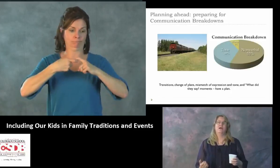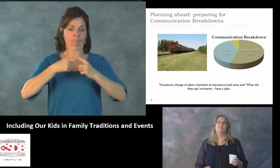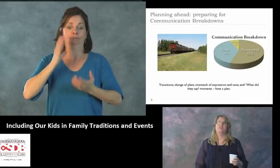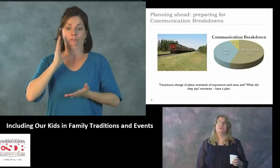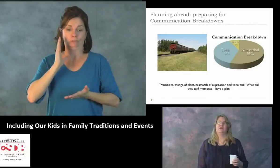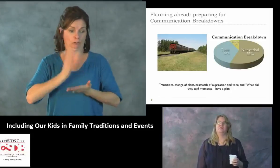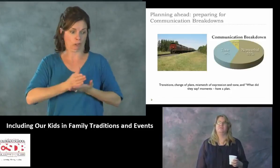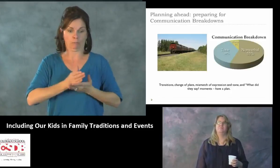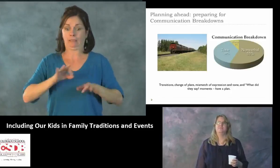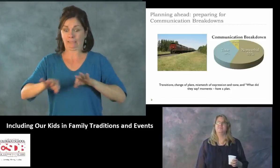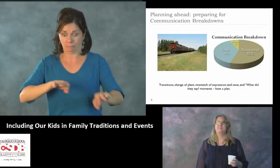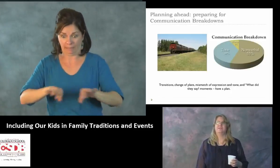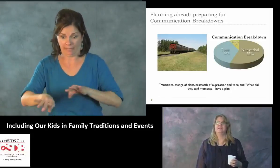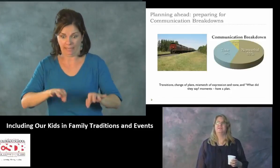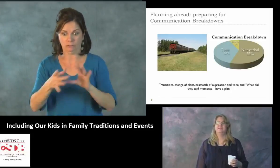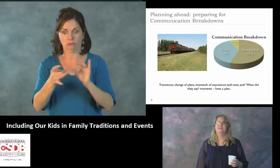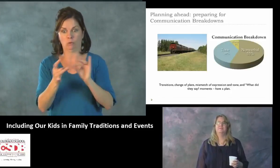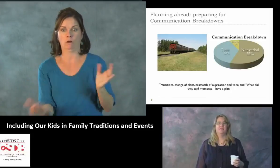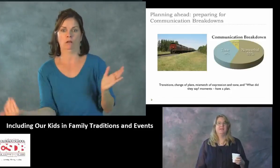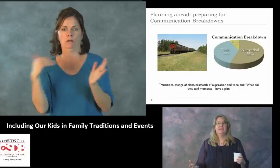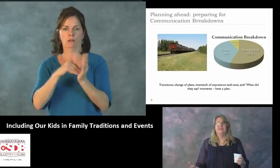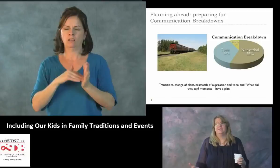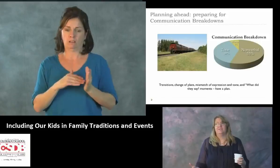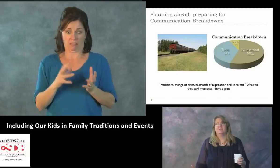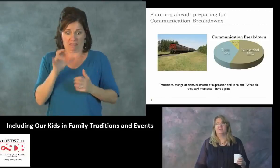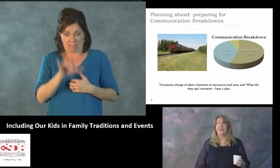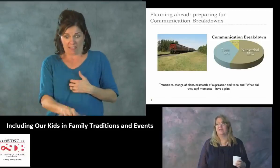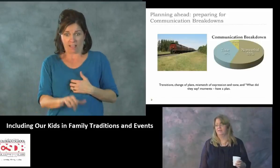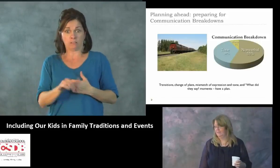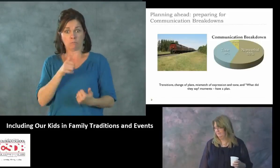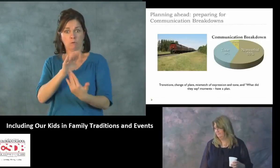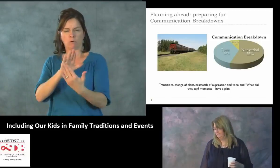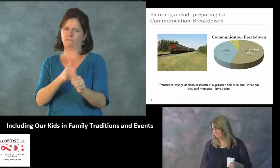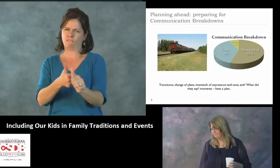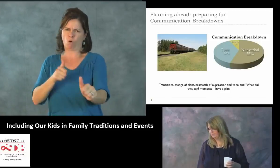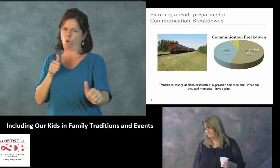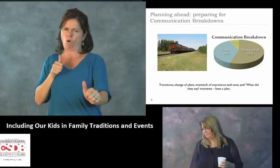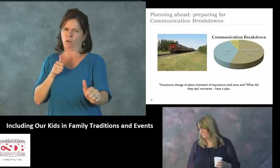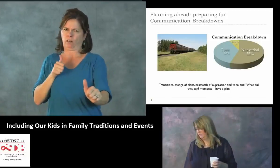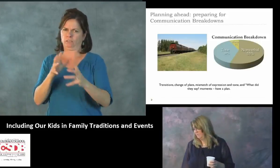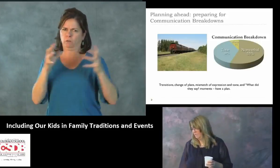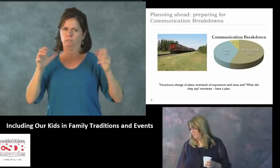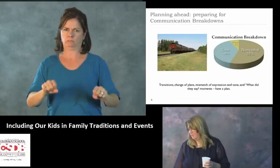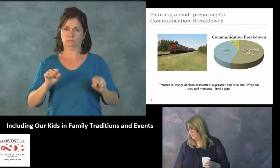to have your child miss something, but it's just a reality.